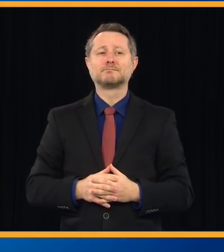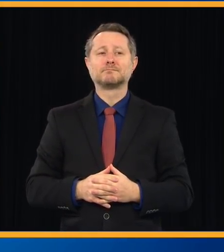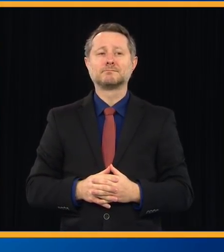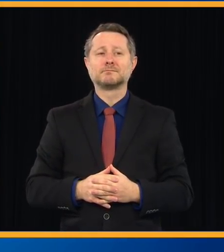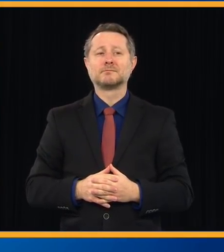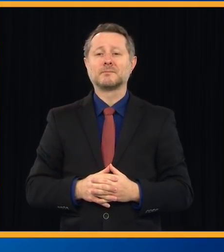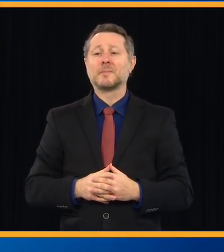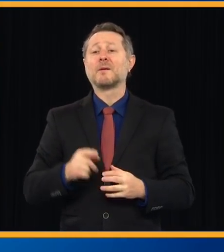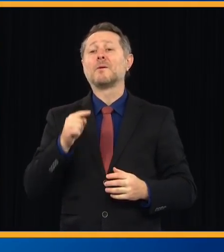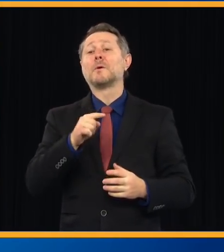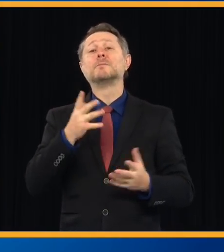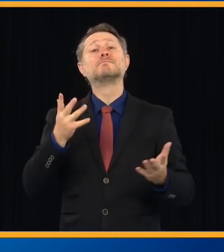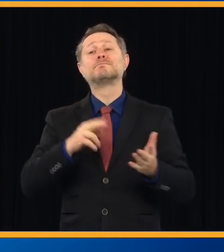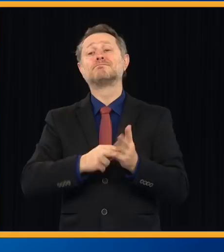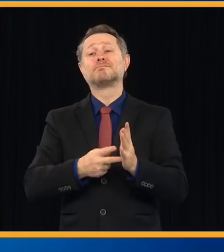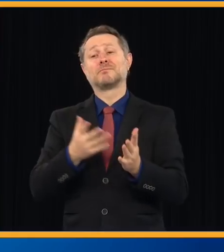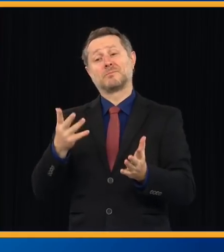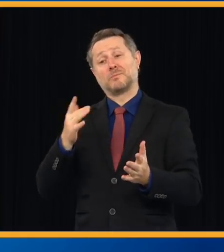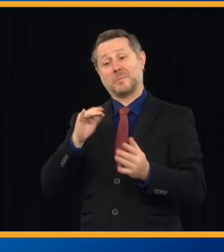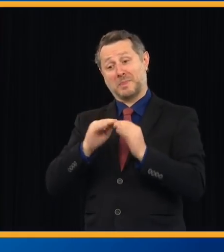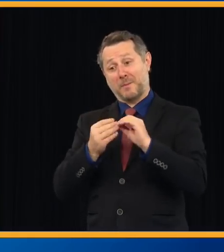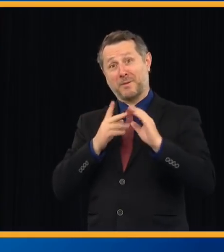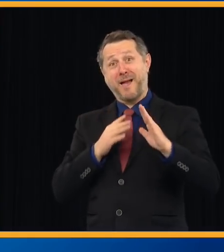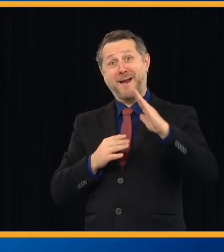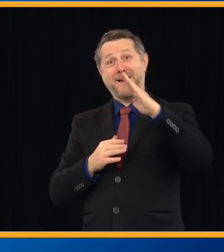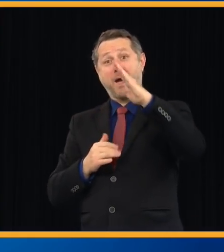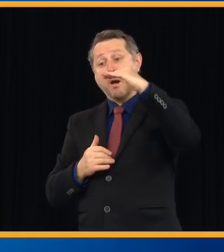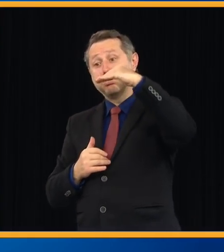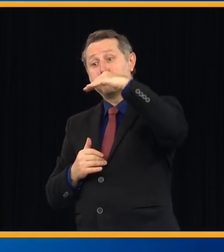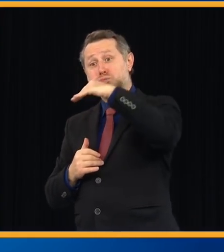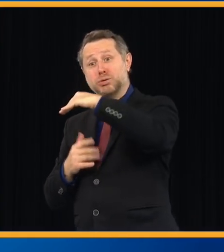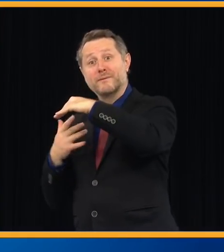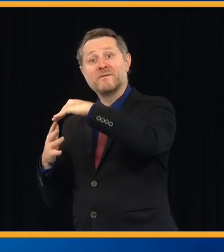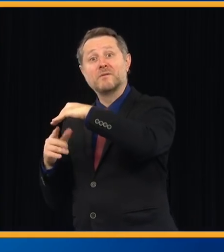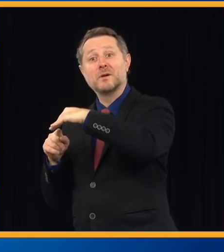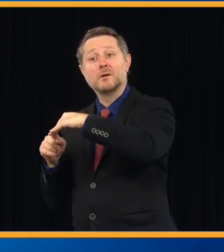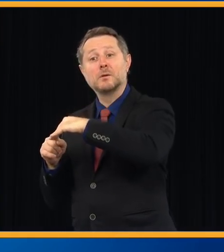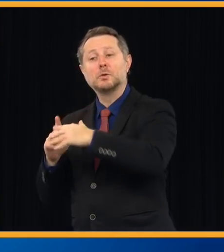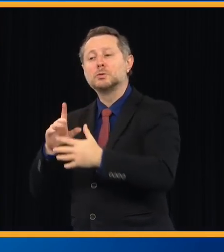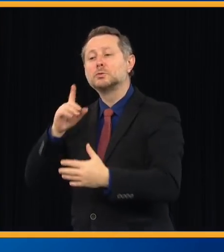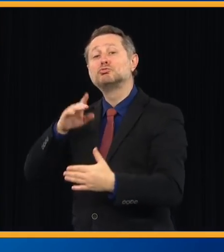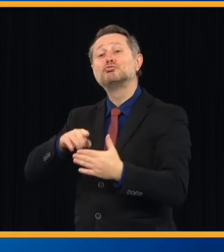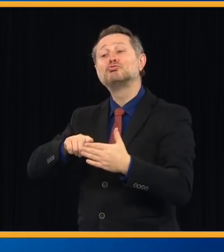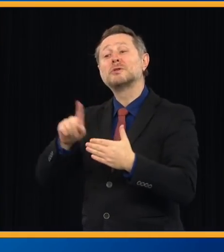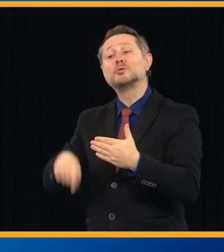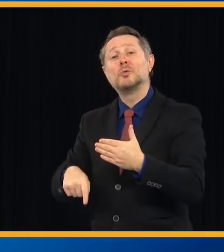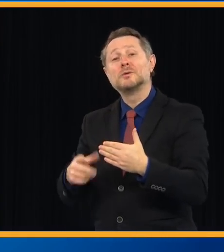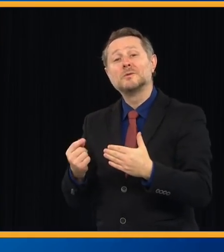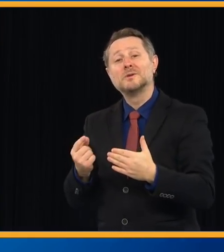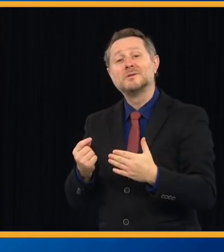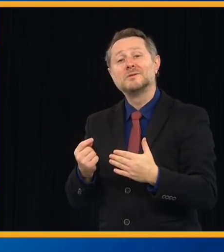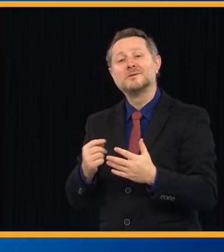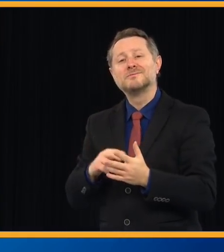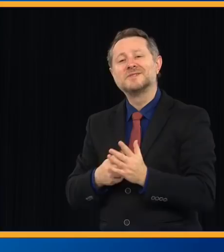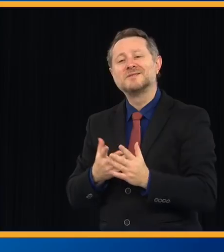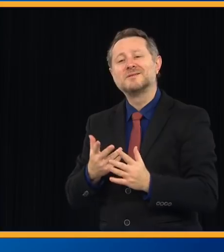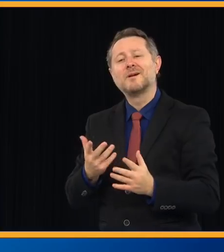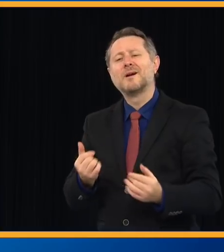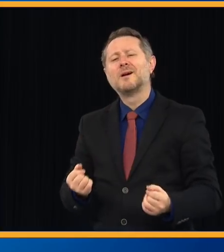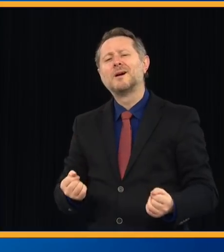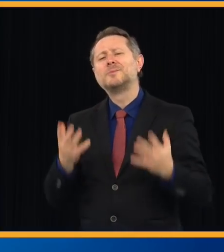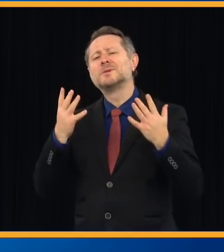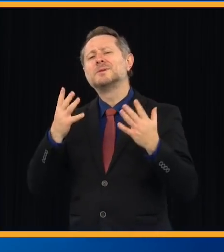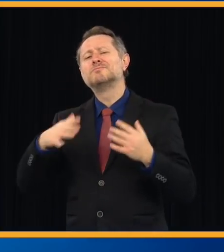That shift in the trajectory reduced by about 100,000 the number